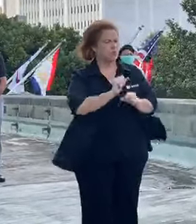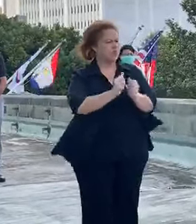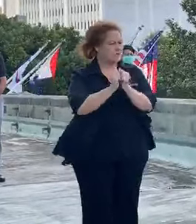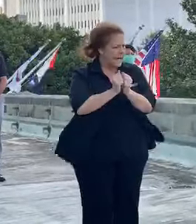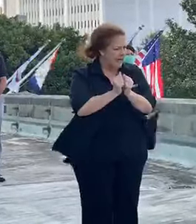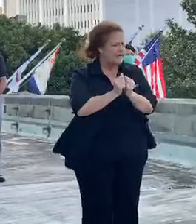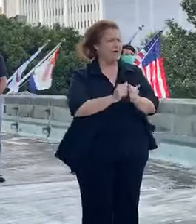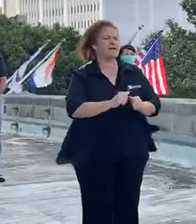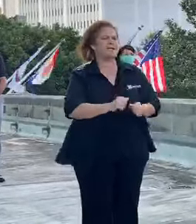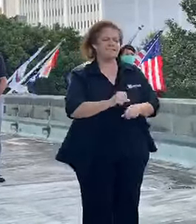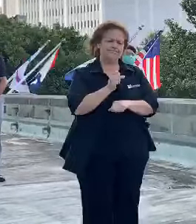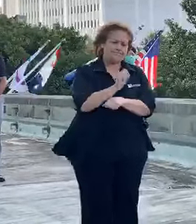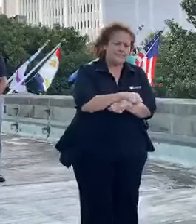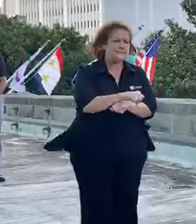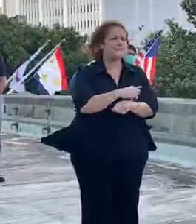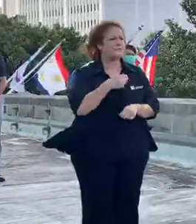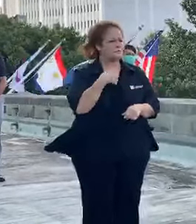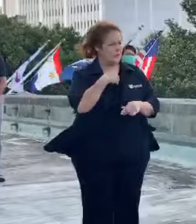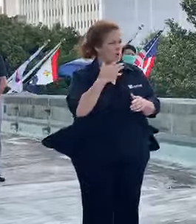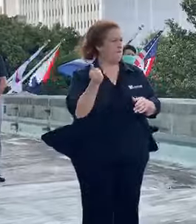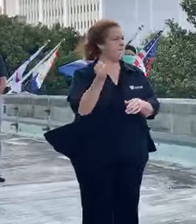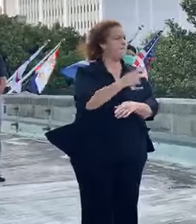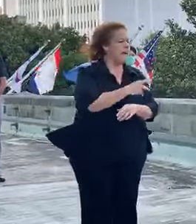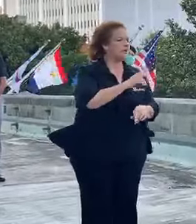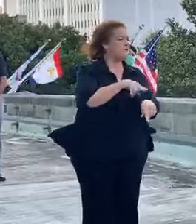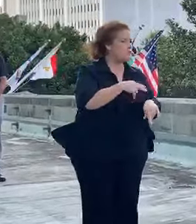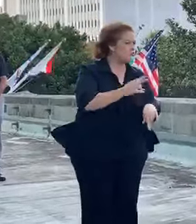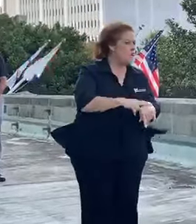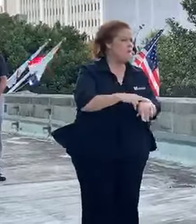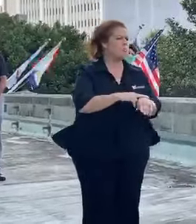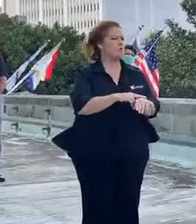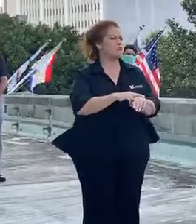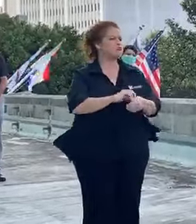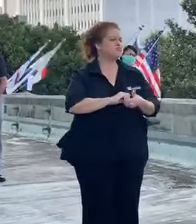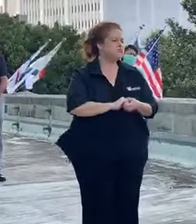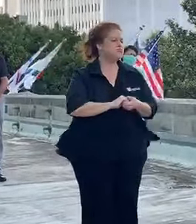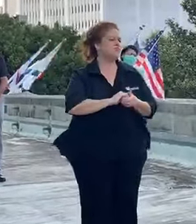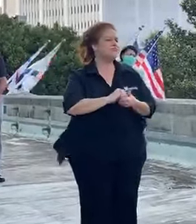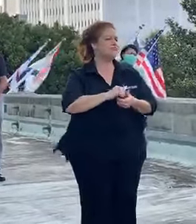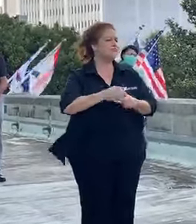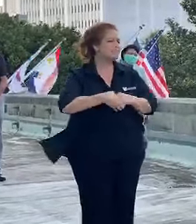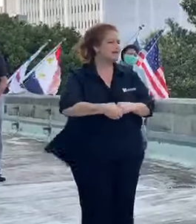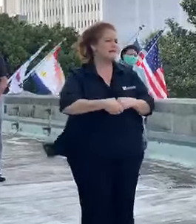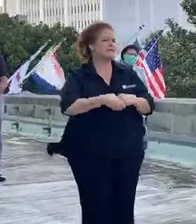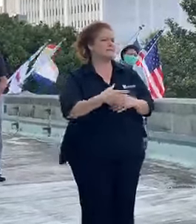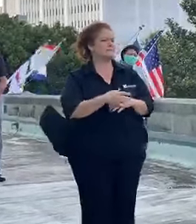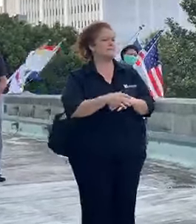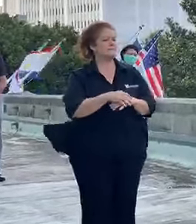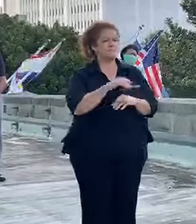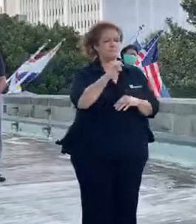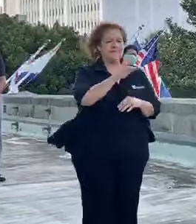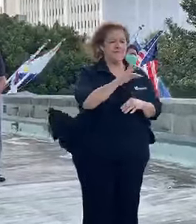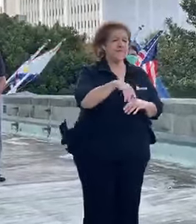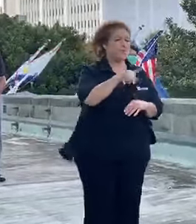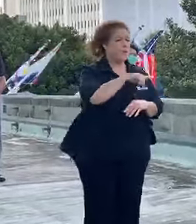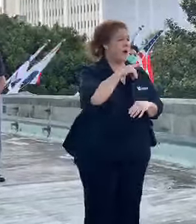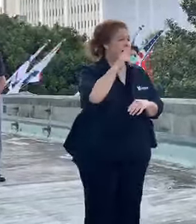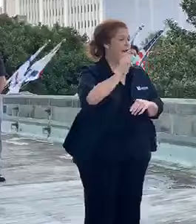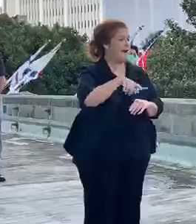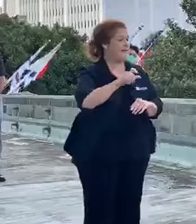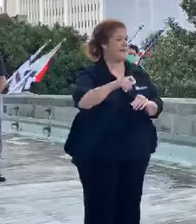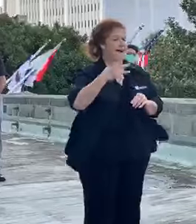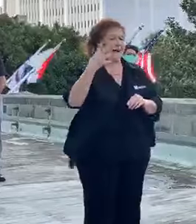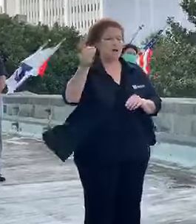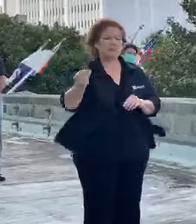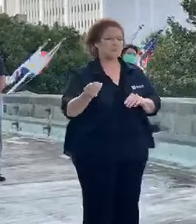like we always have. But that time is not now. And if you don't have to be out, let me encourage you, don't